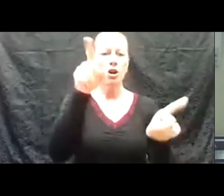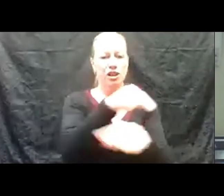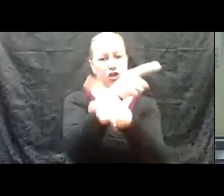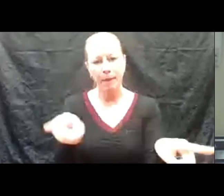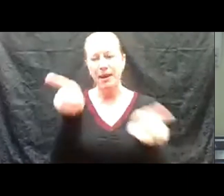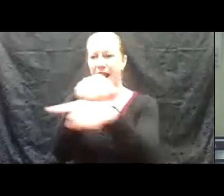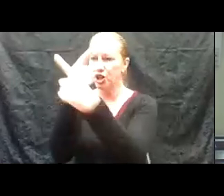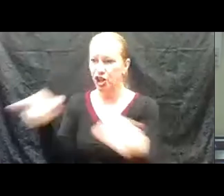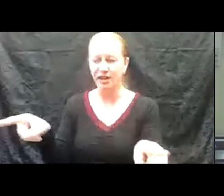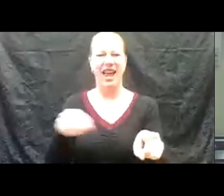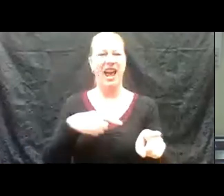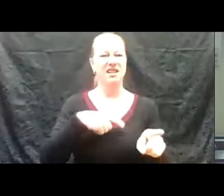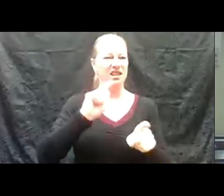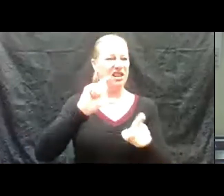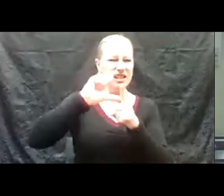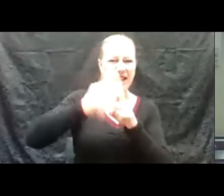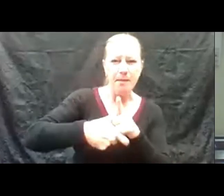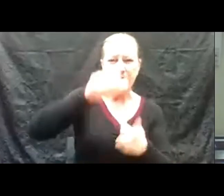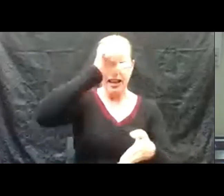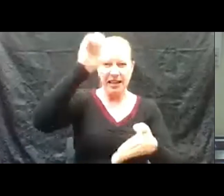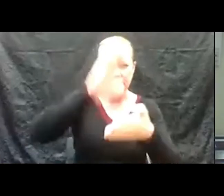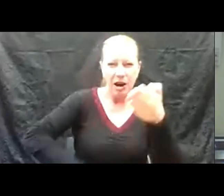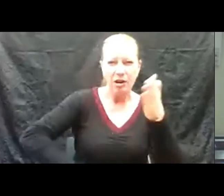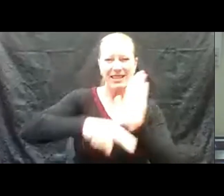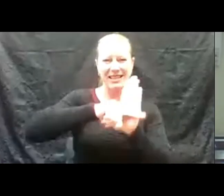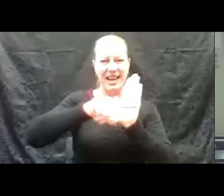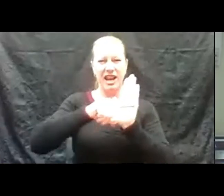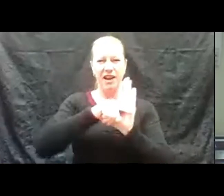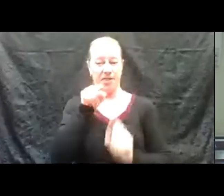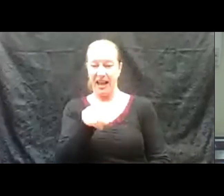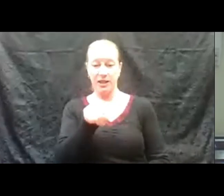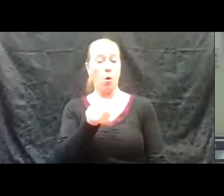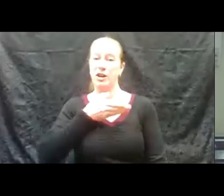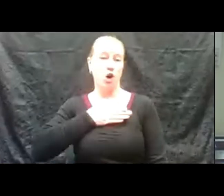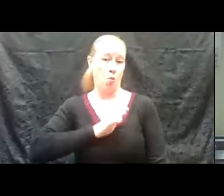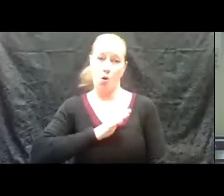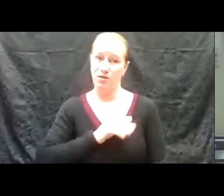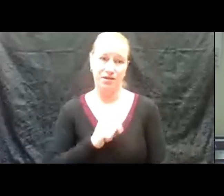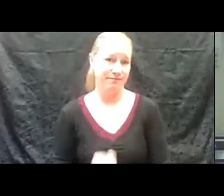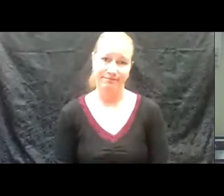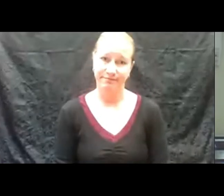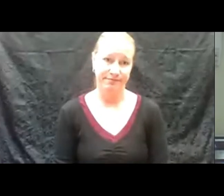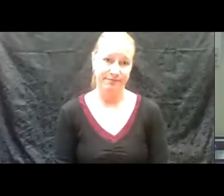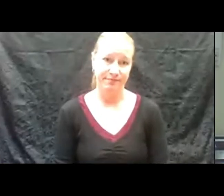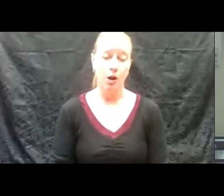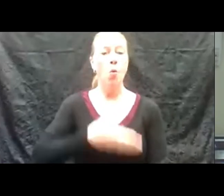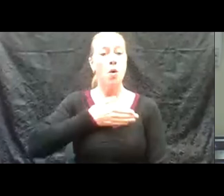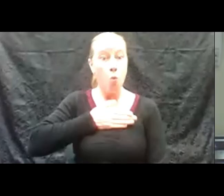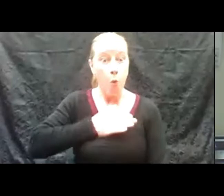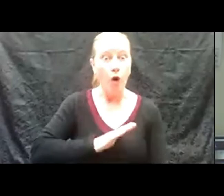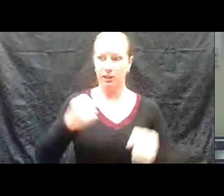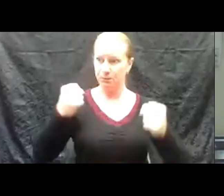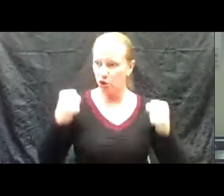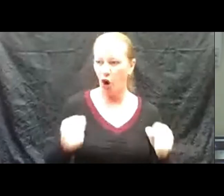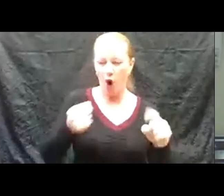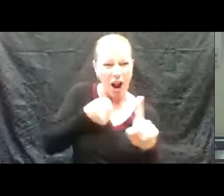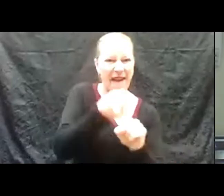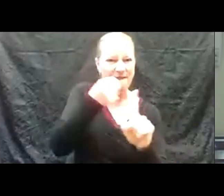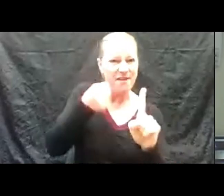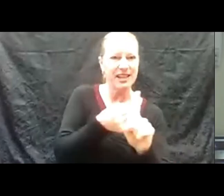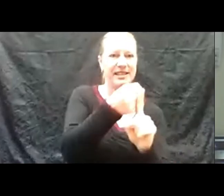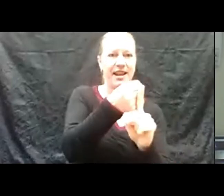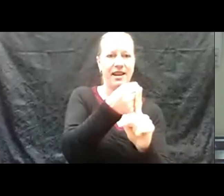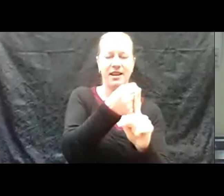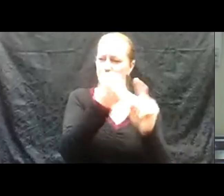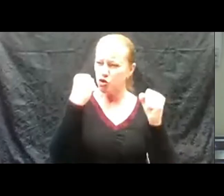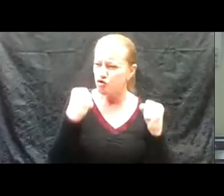and disabling experiences, and that's not what we want. So we want some really strong advocacy. We need some really